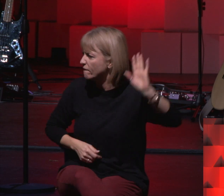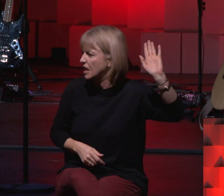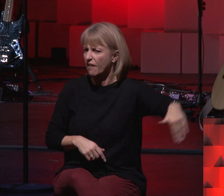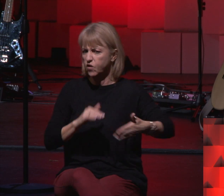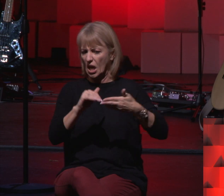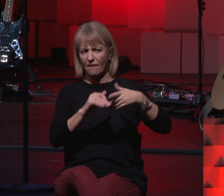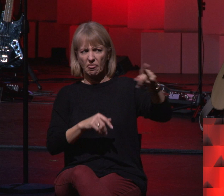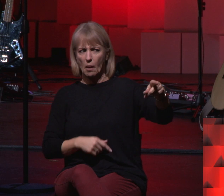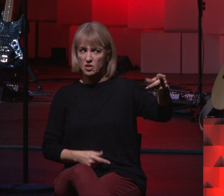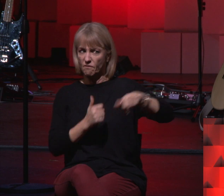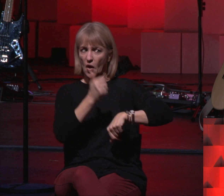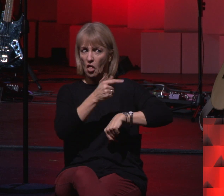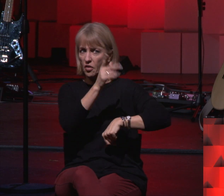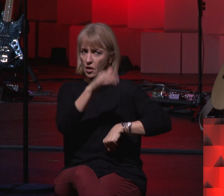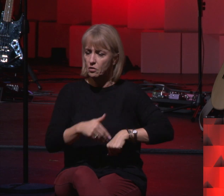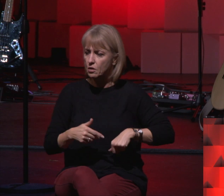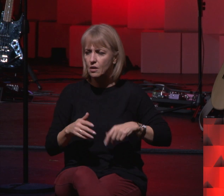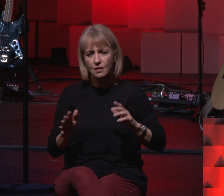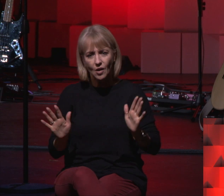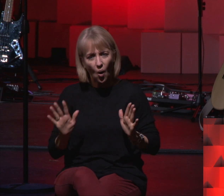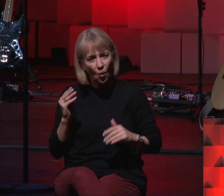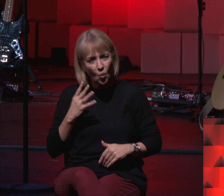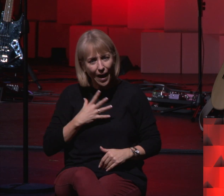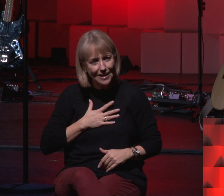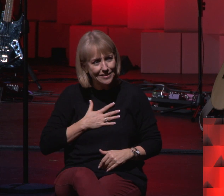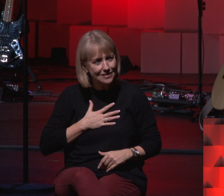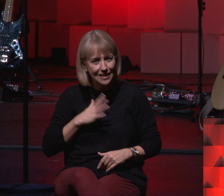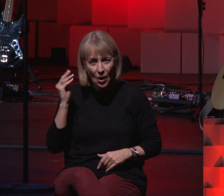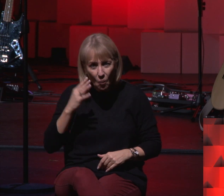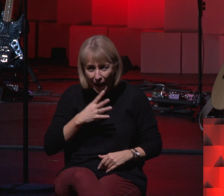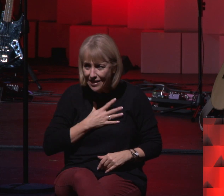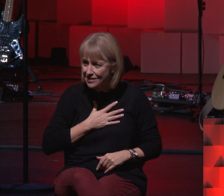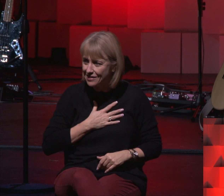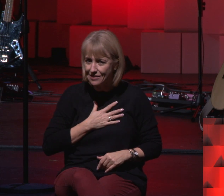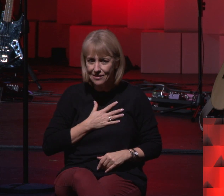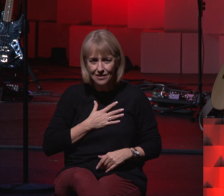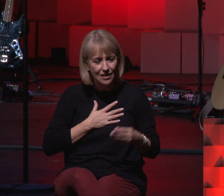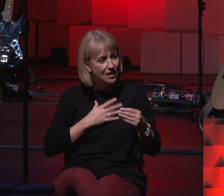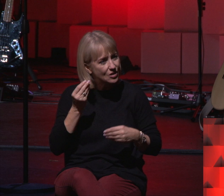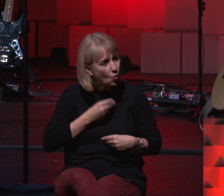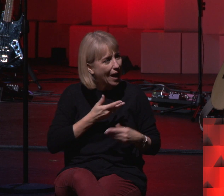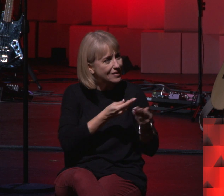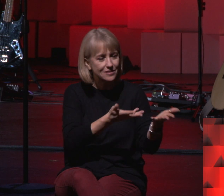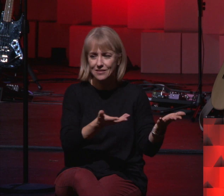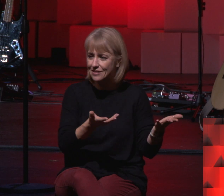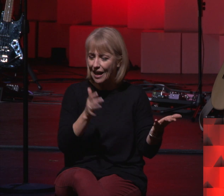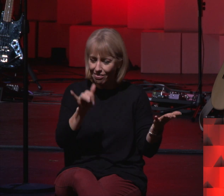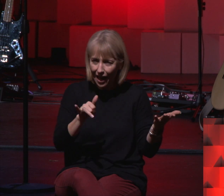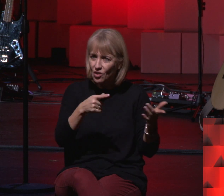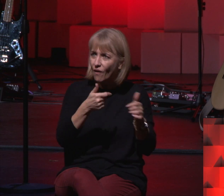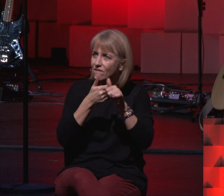look how they got to where they did. But that's what grace is all about. He says, as a follower of Jesus,